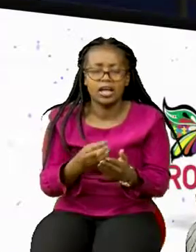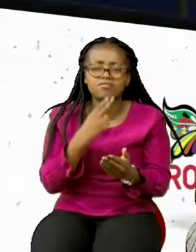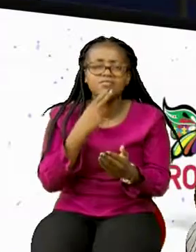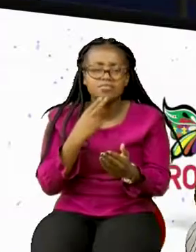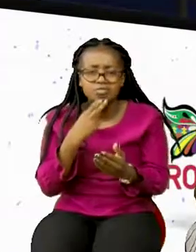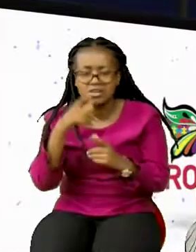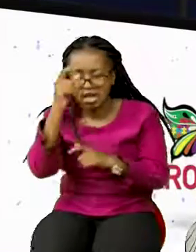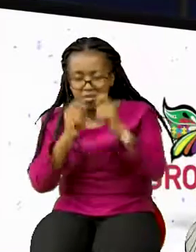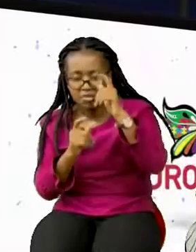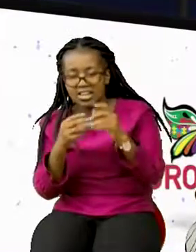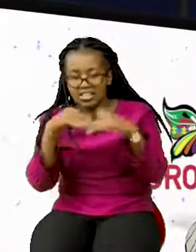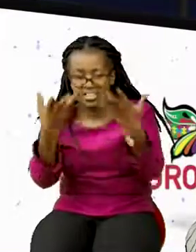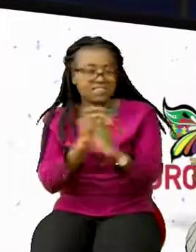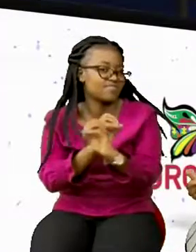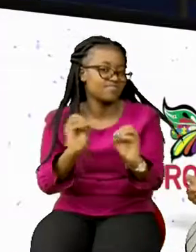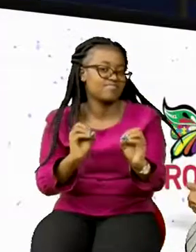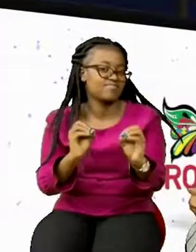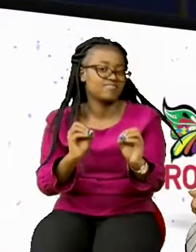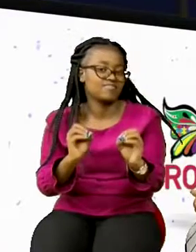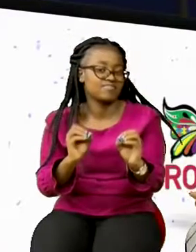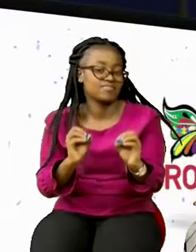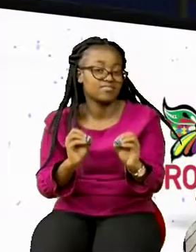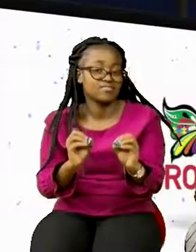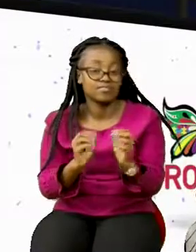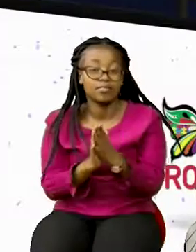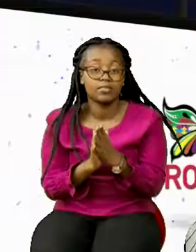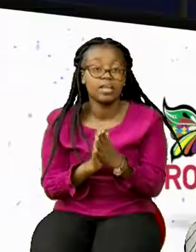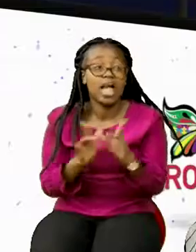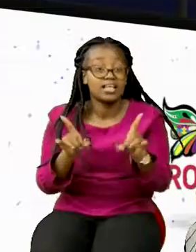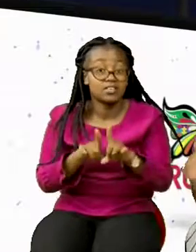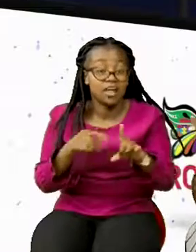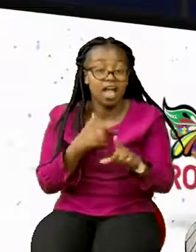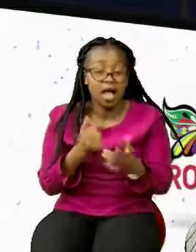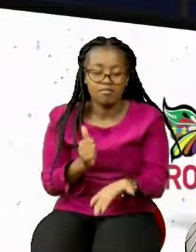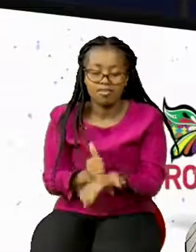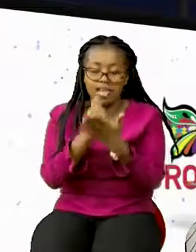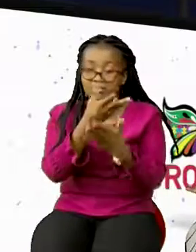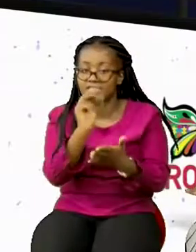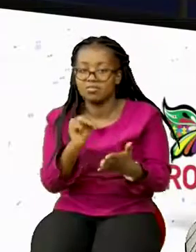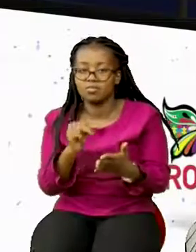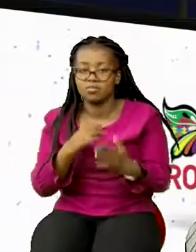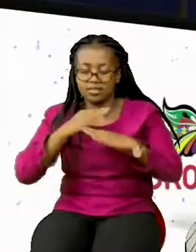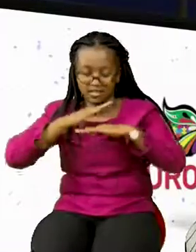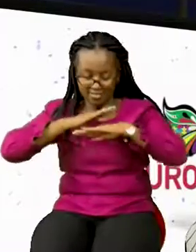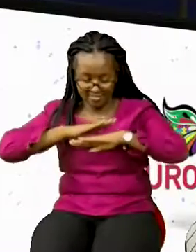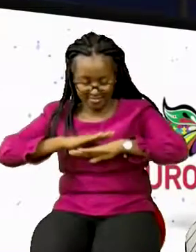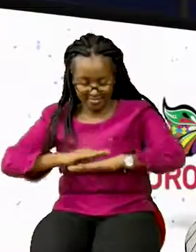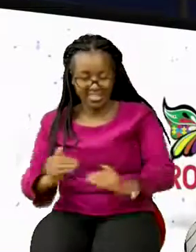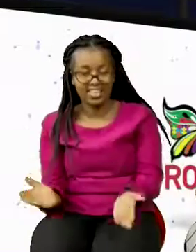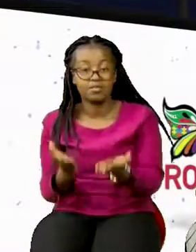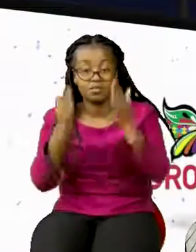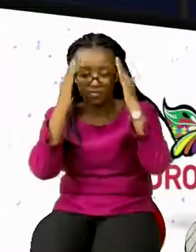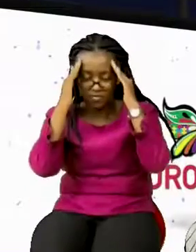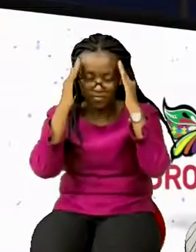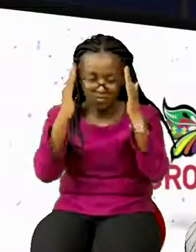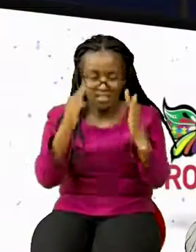milk, and you keep the children on a specific diet, you can actually help them be a bit calmer, improve their